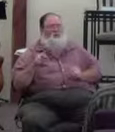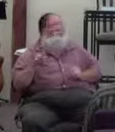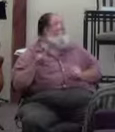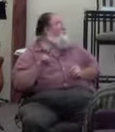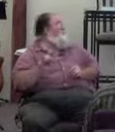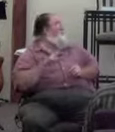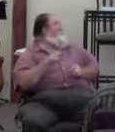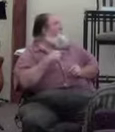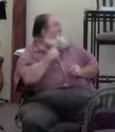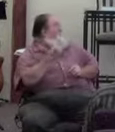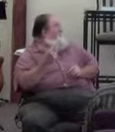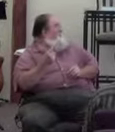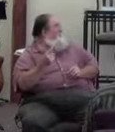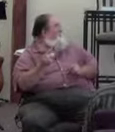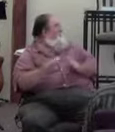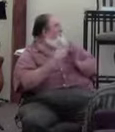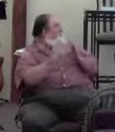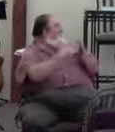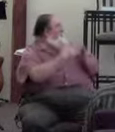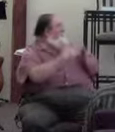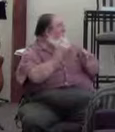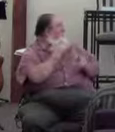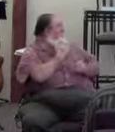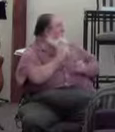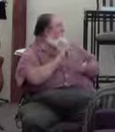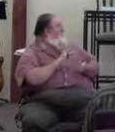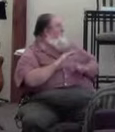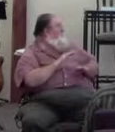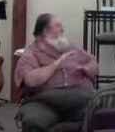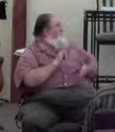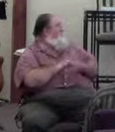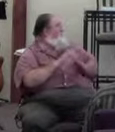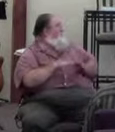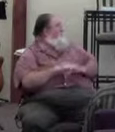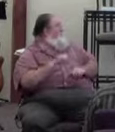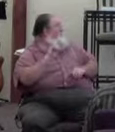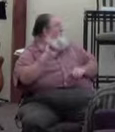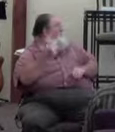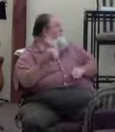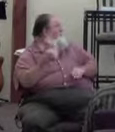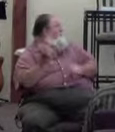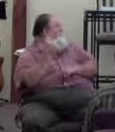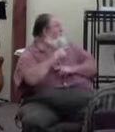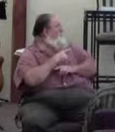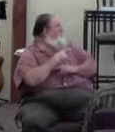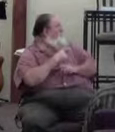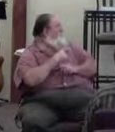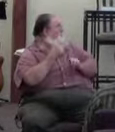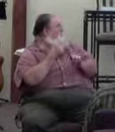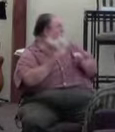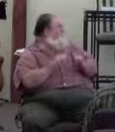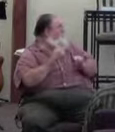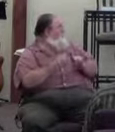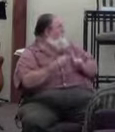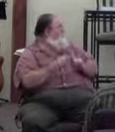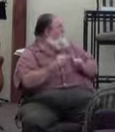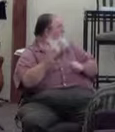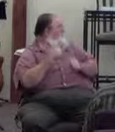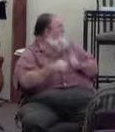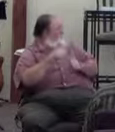He says, tell the whole community of Israel that on the 10th day of this month, each man is to take a lamb for